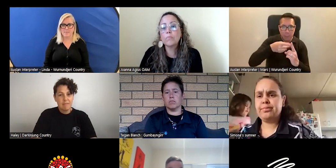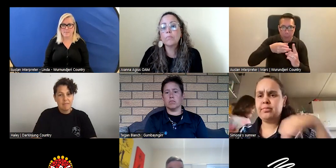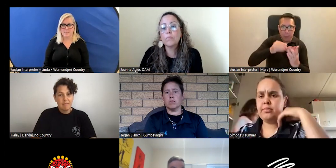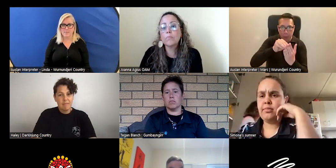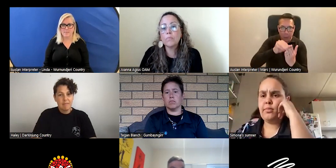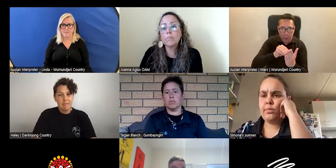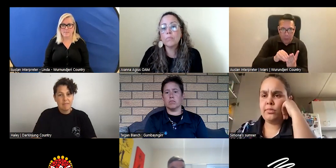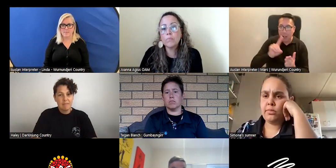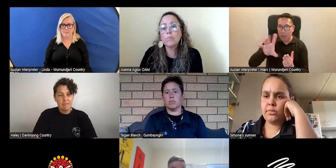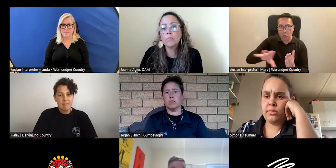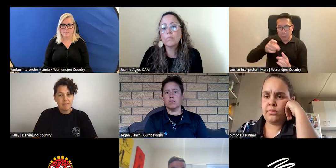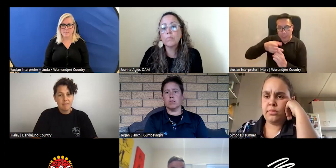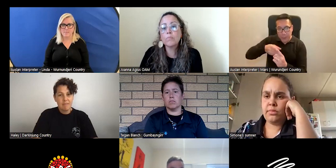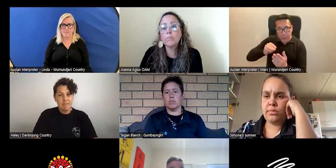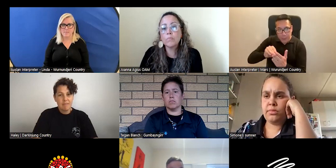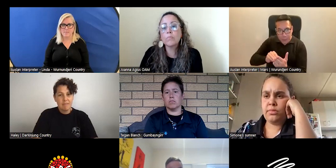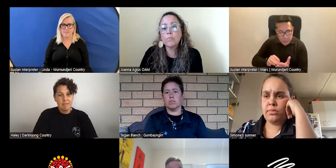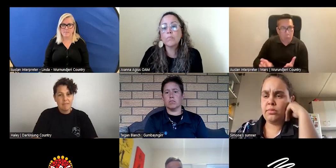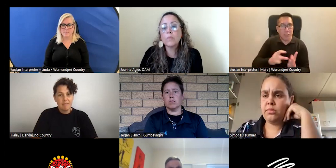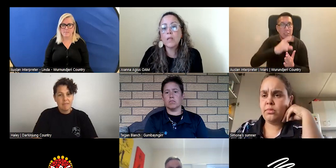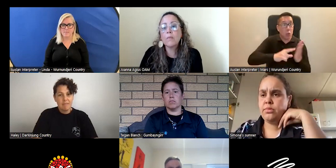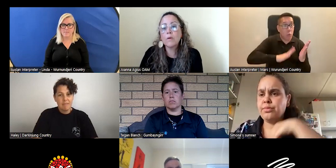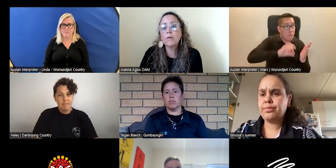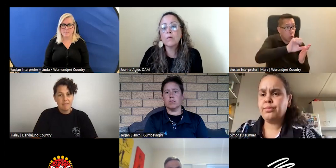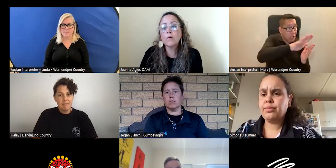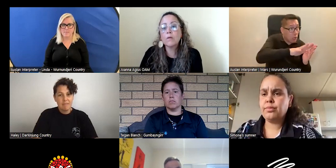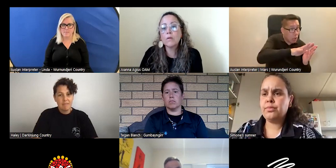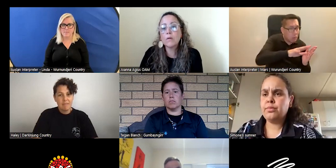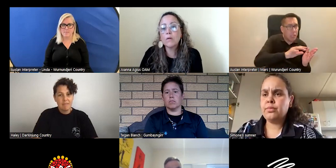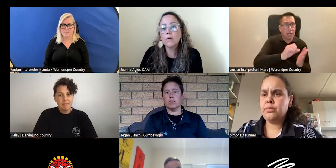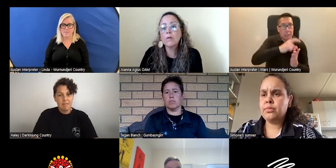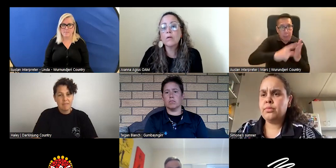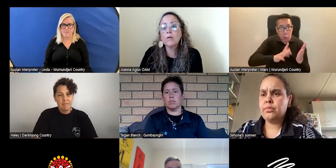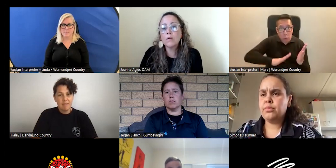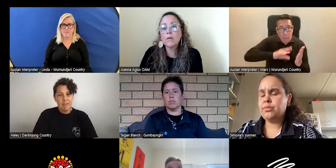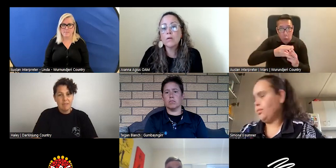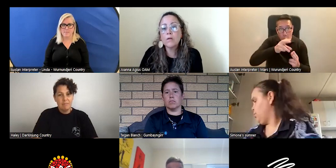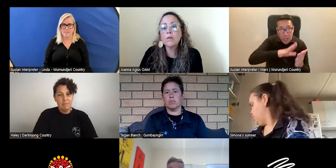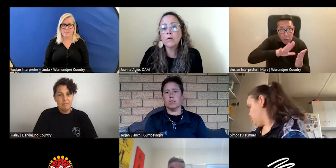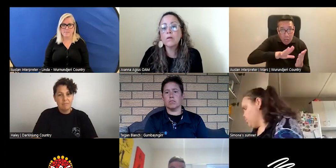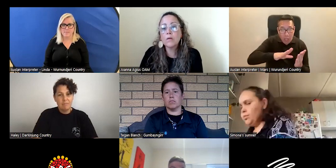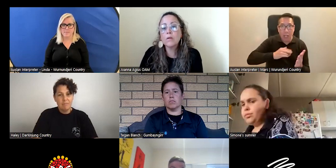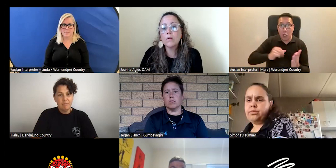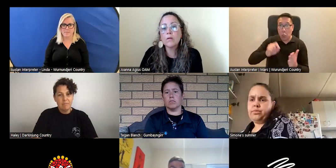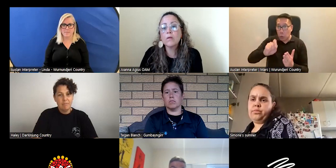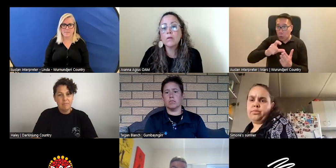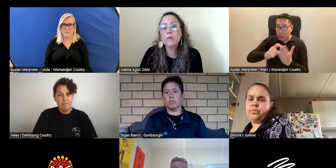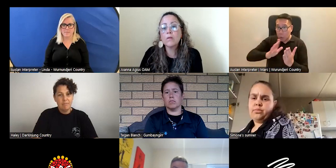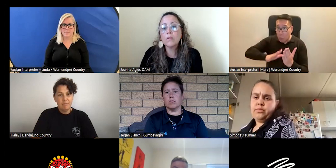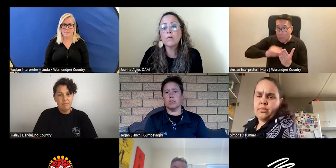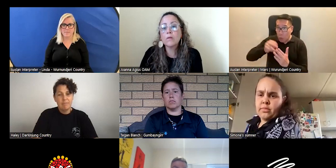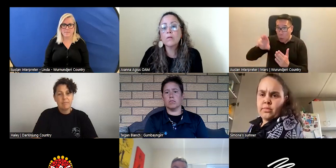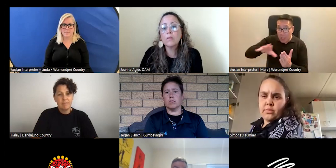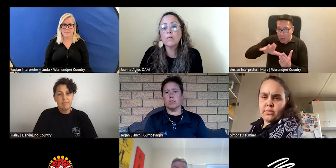disability requirements in each region, and have a bit more informative information with what we need to address in each of those